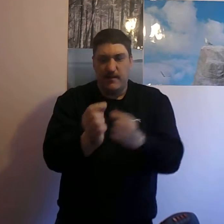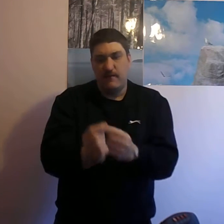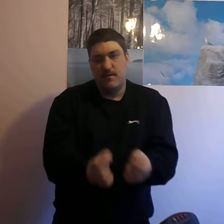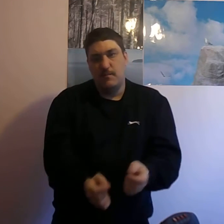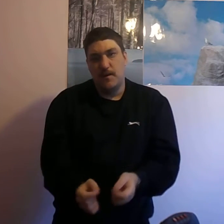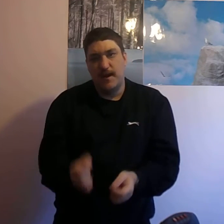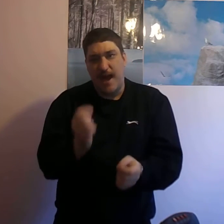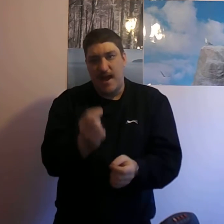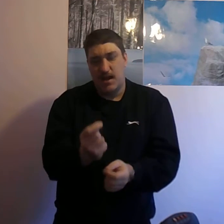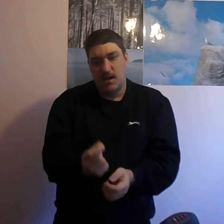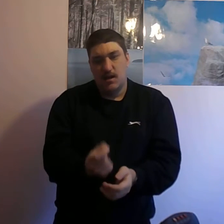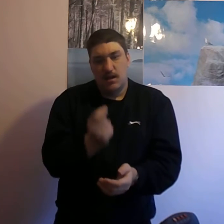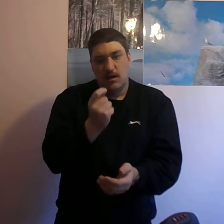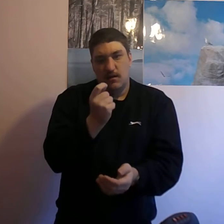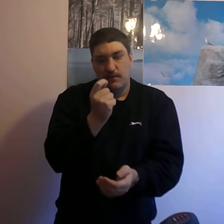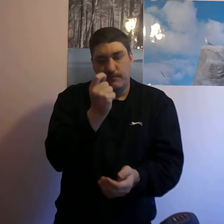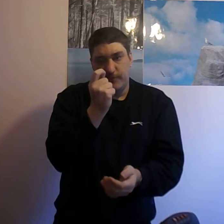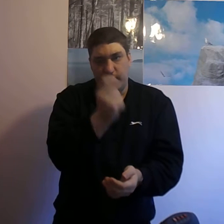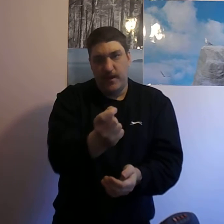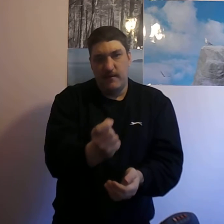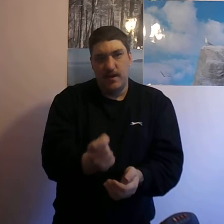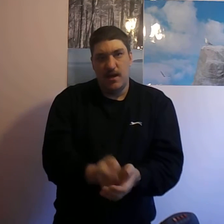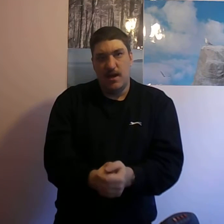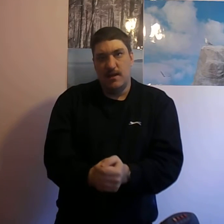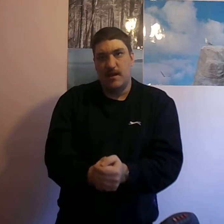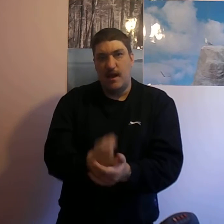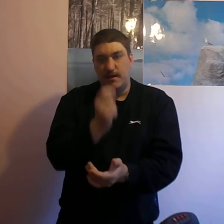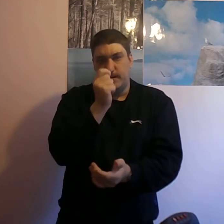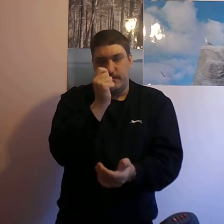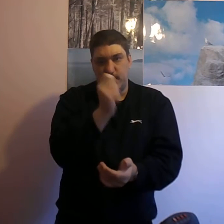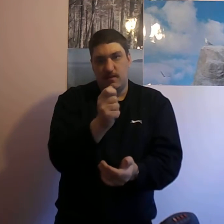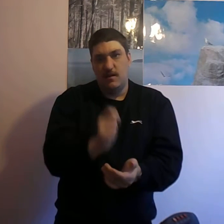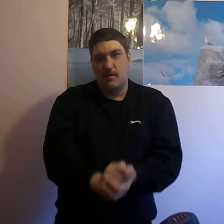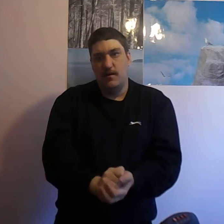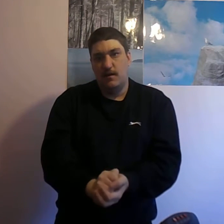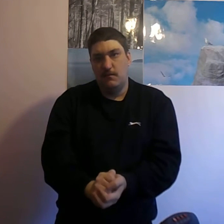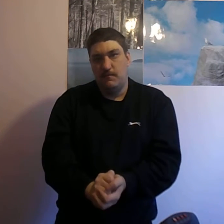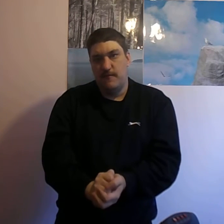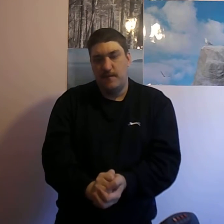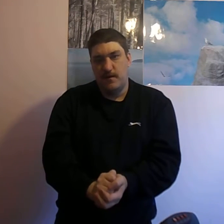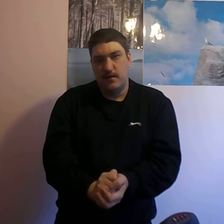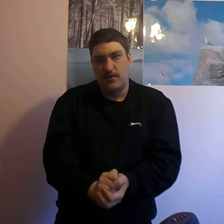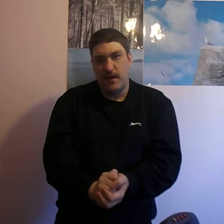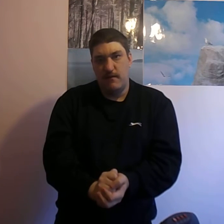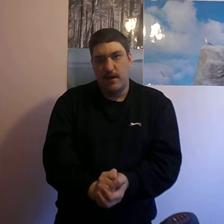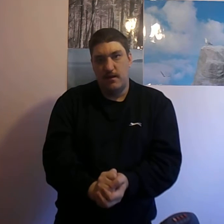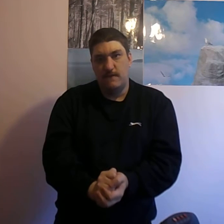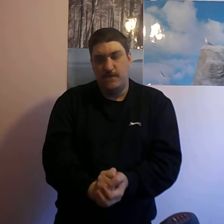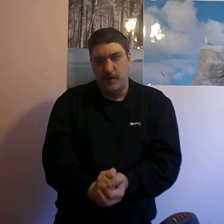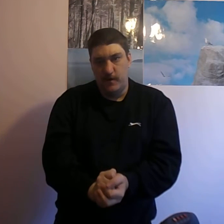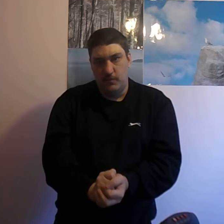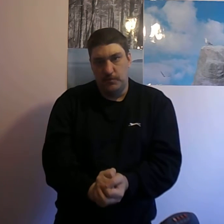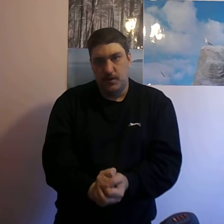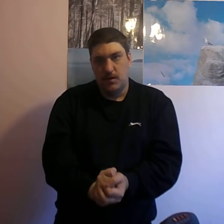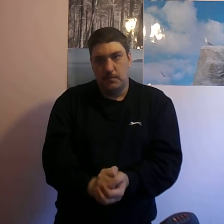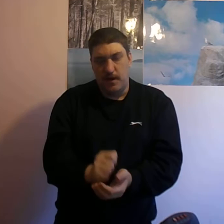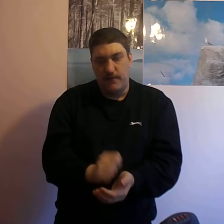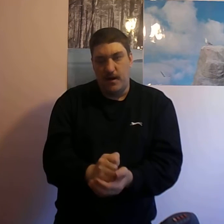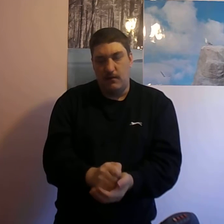interconnectivity, but again, the theory is, and this is the only conspiracy theory confirmed by Valve, the